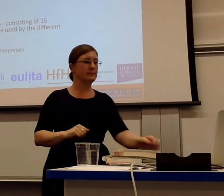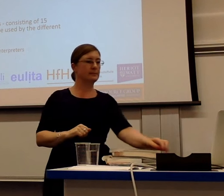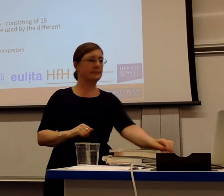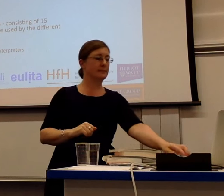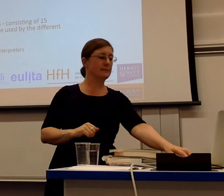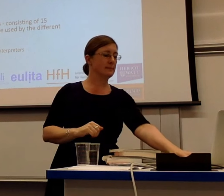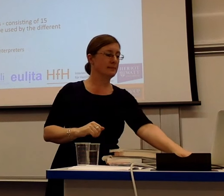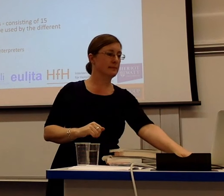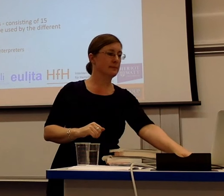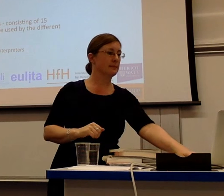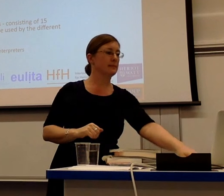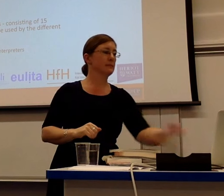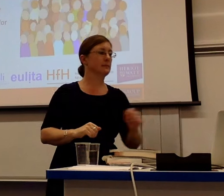developing these resources.